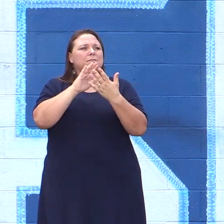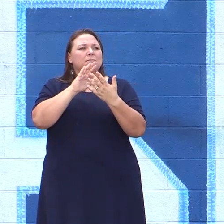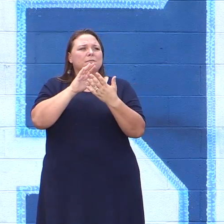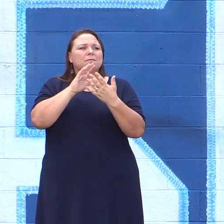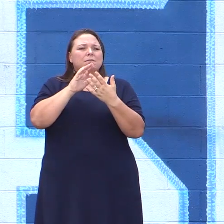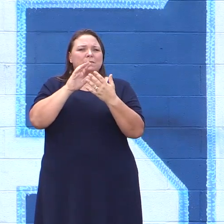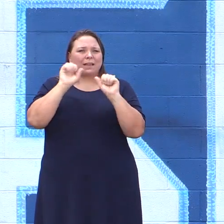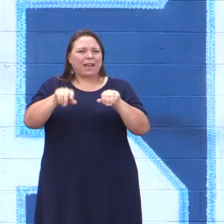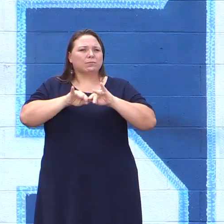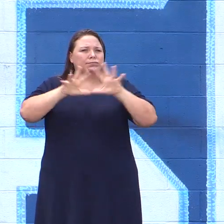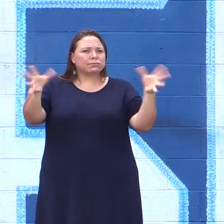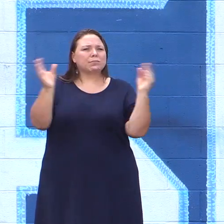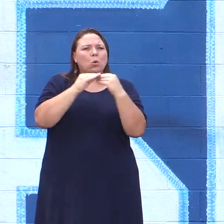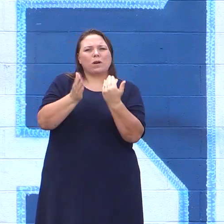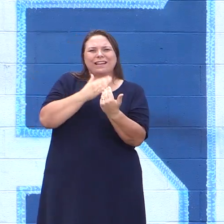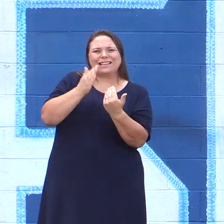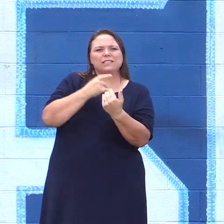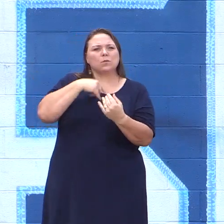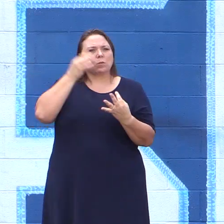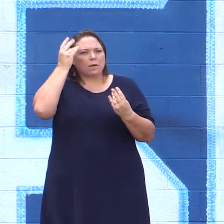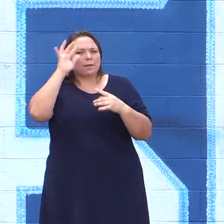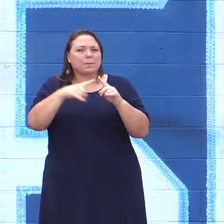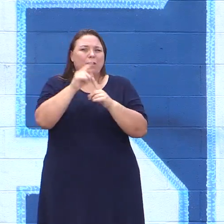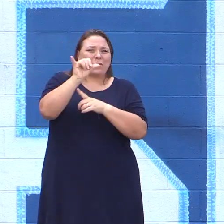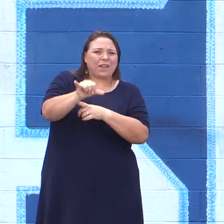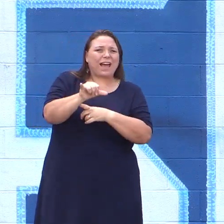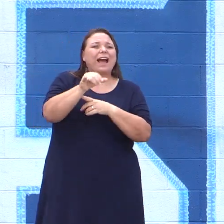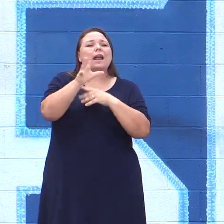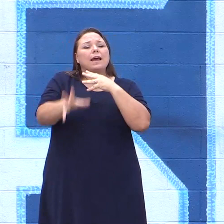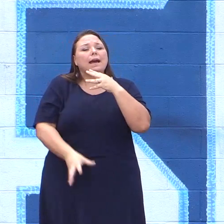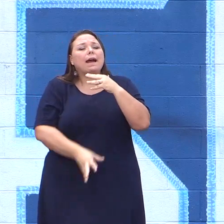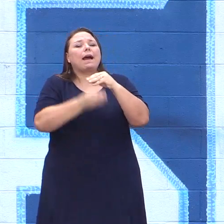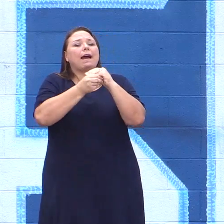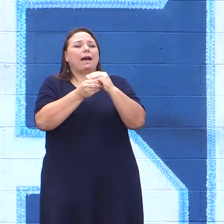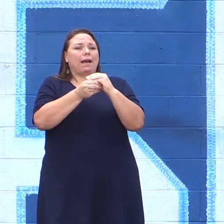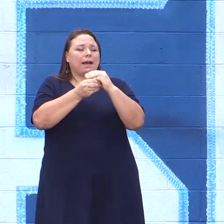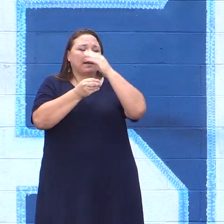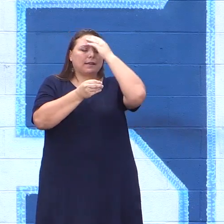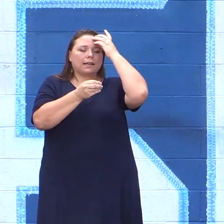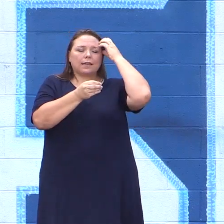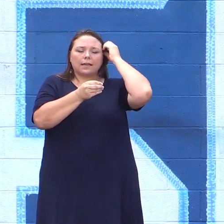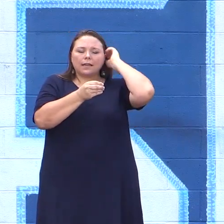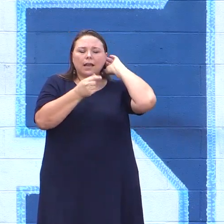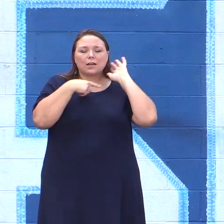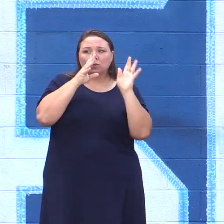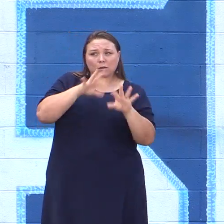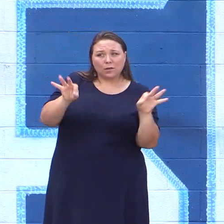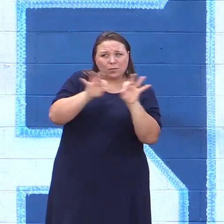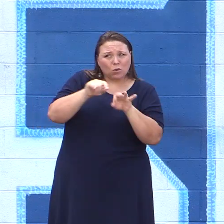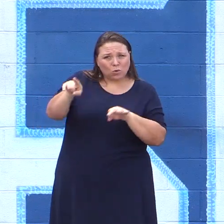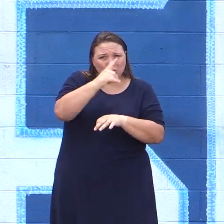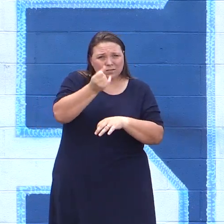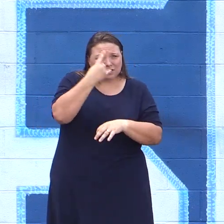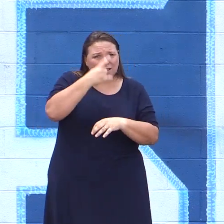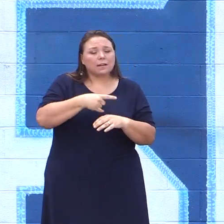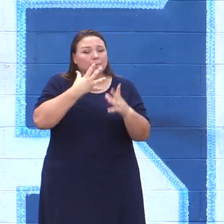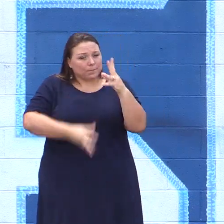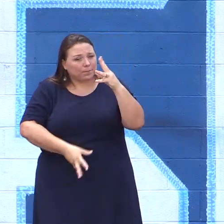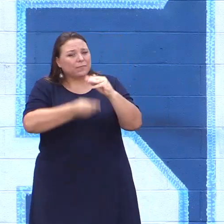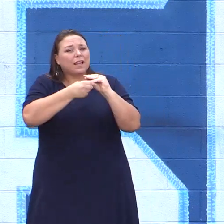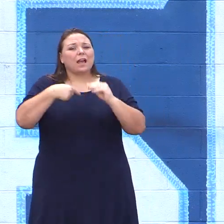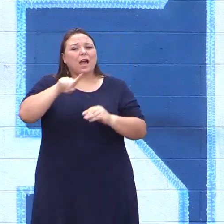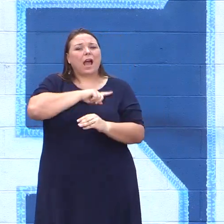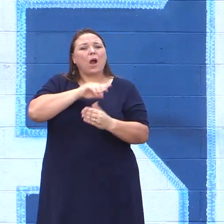transmission of the virus. And so we want to be very thoughtful about that. In addition to, and I think it's important for everybody to recognize this, our